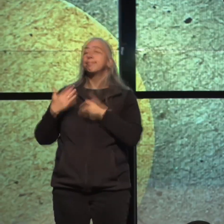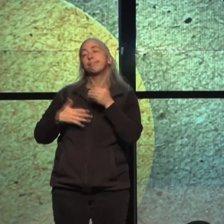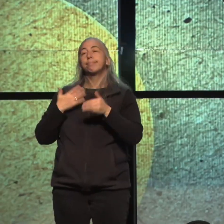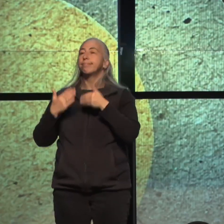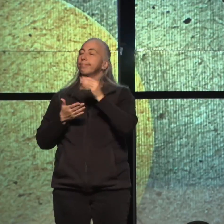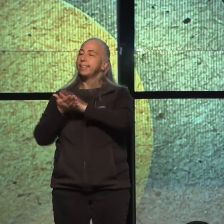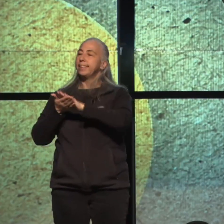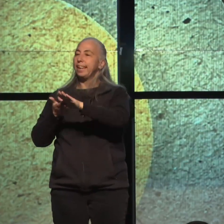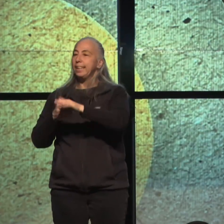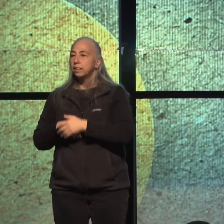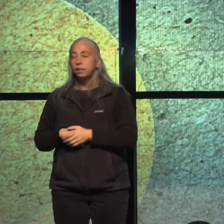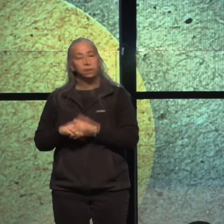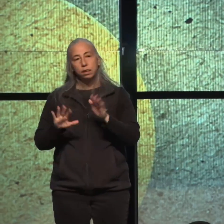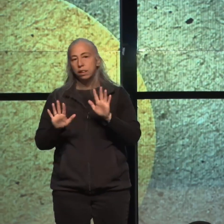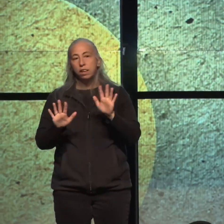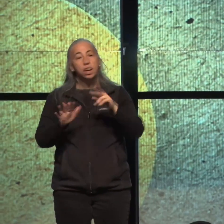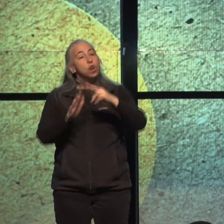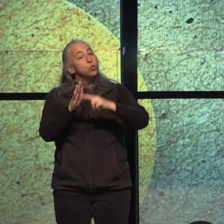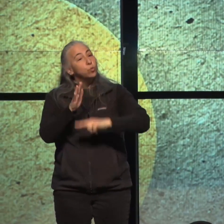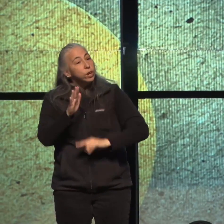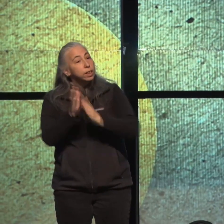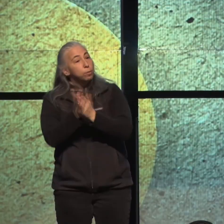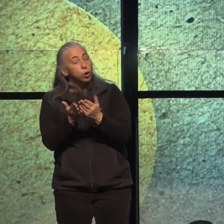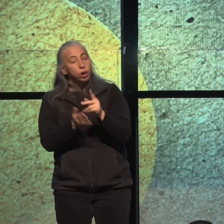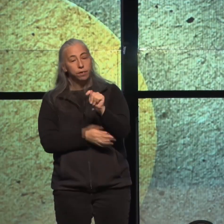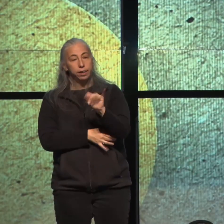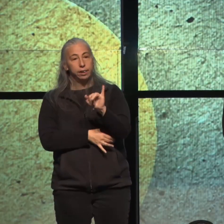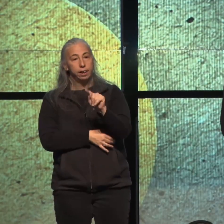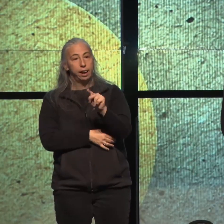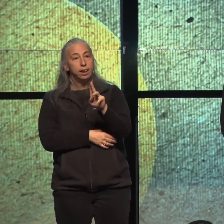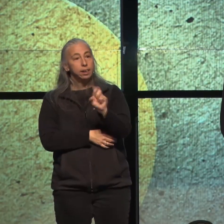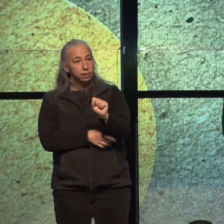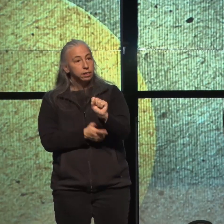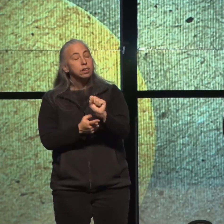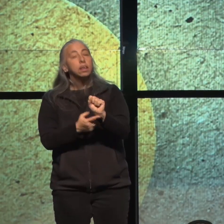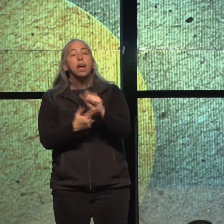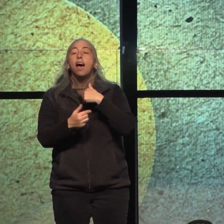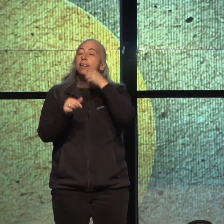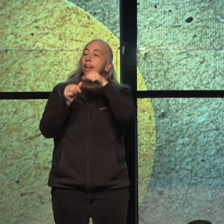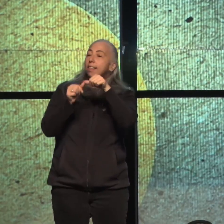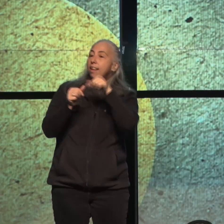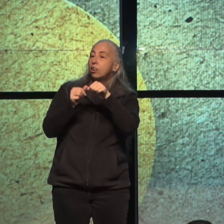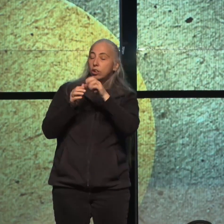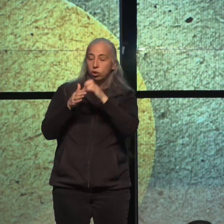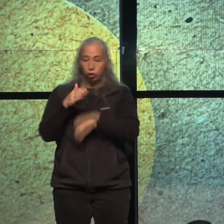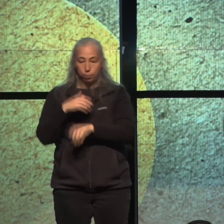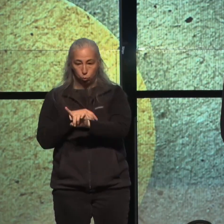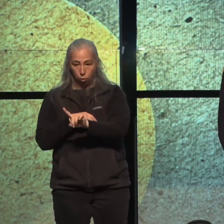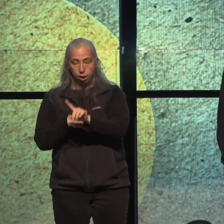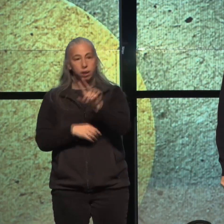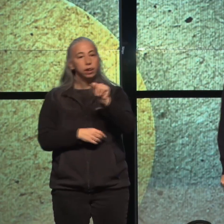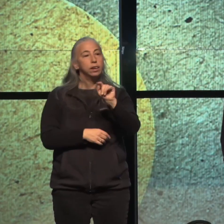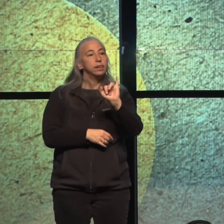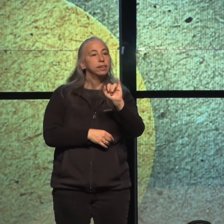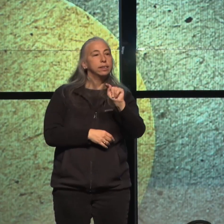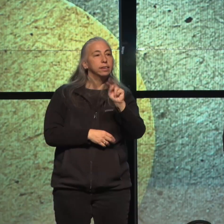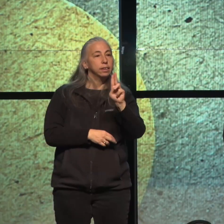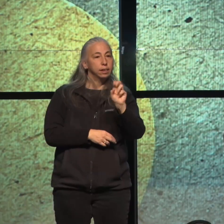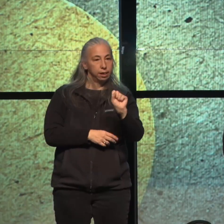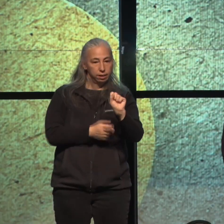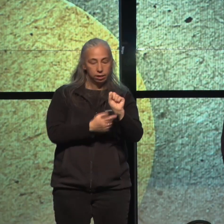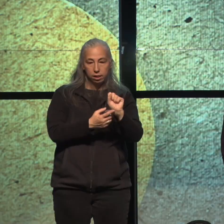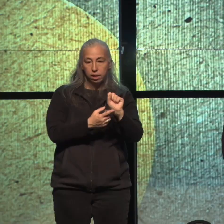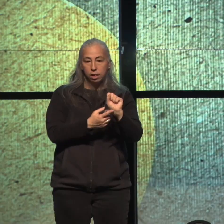Like, read the book of Titus. In this little letter called Titus, in chapter 1, there's the most